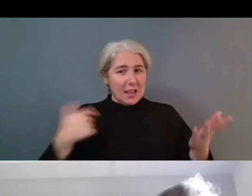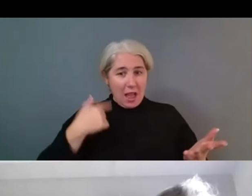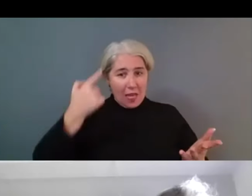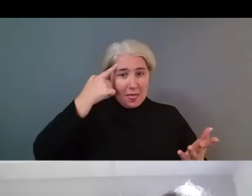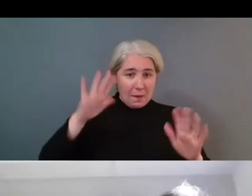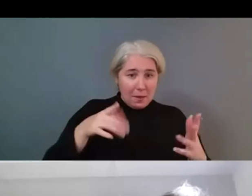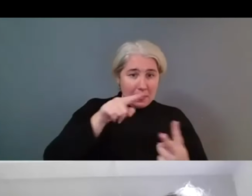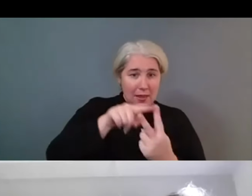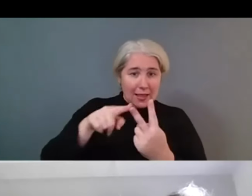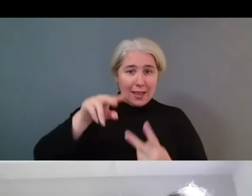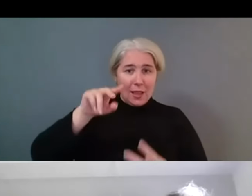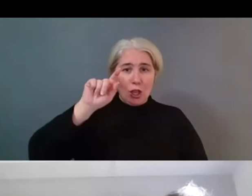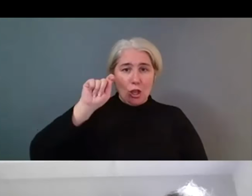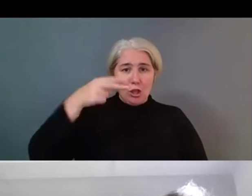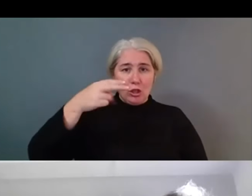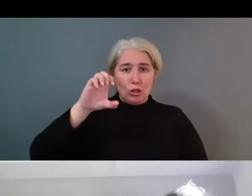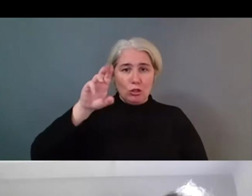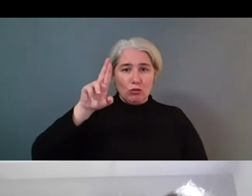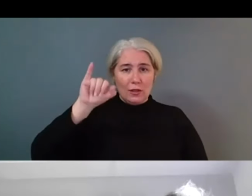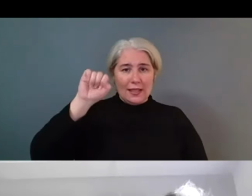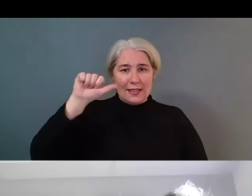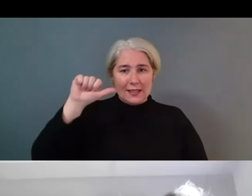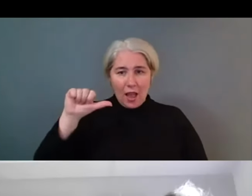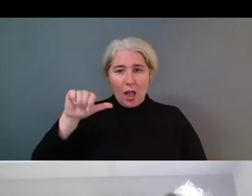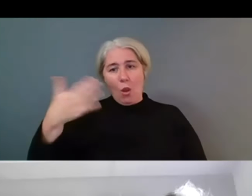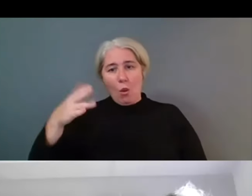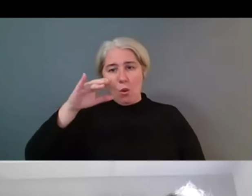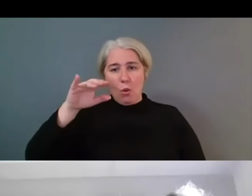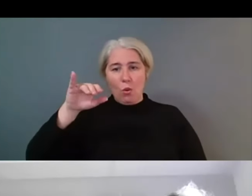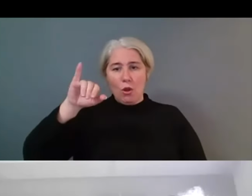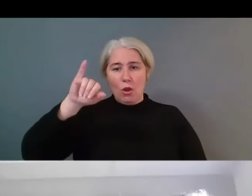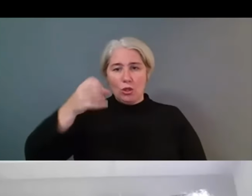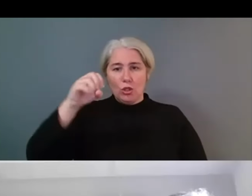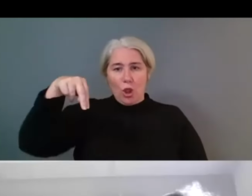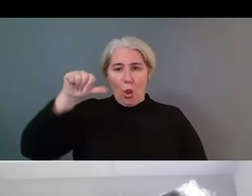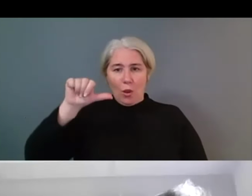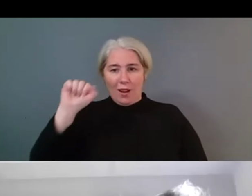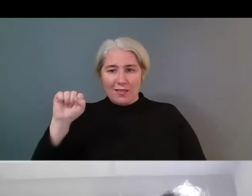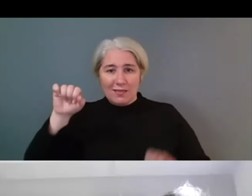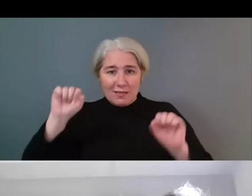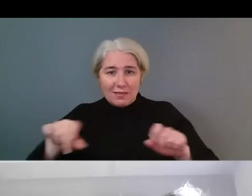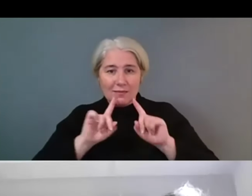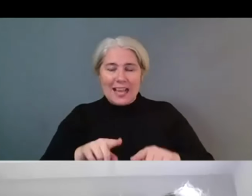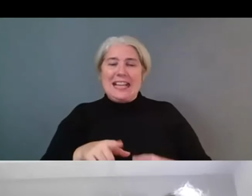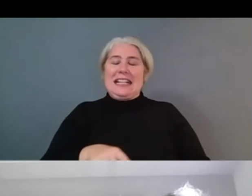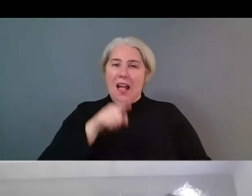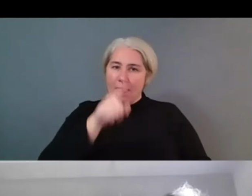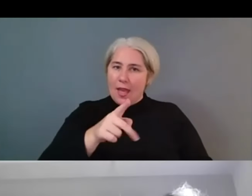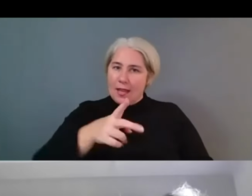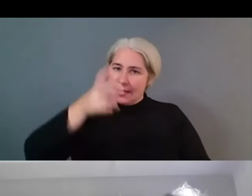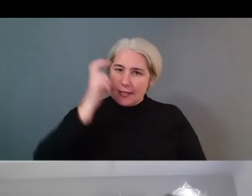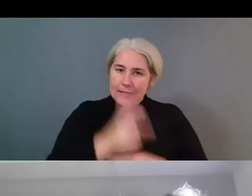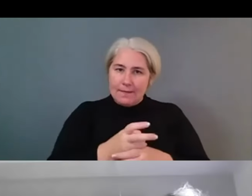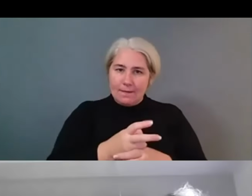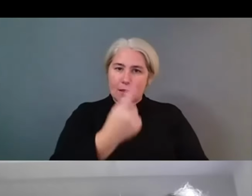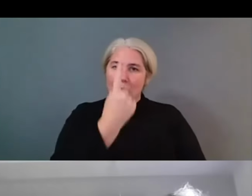answer. Yeah, I'm happy to come in on that. That is a very interesting and difficult question,